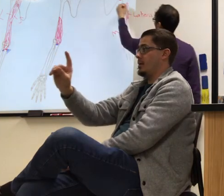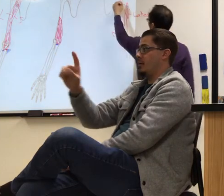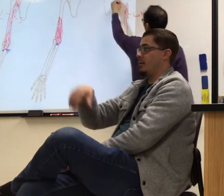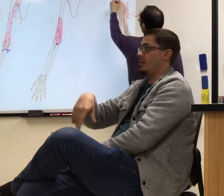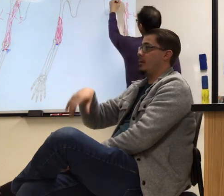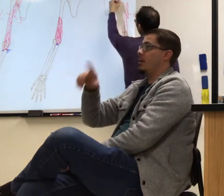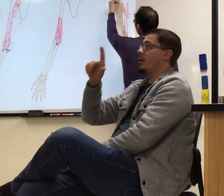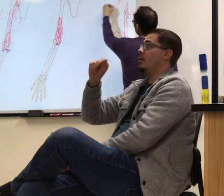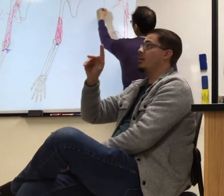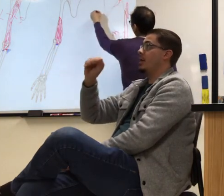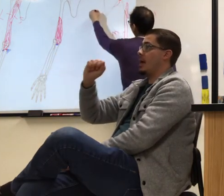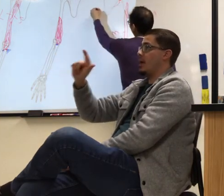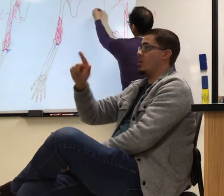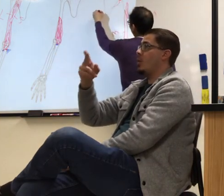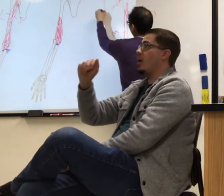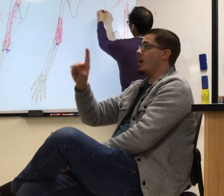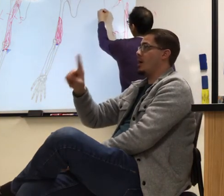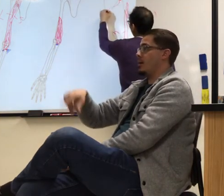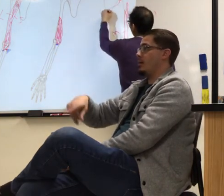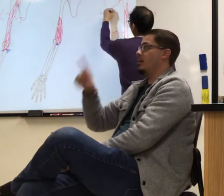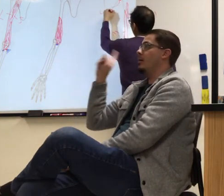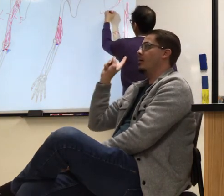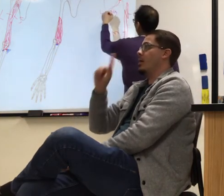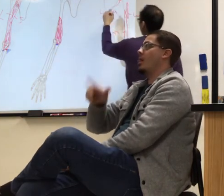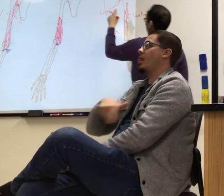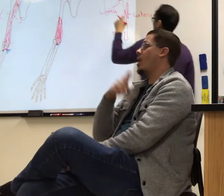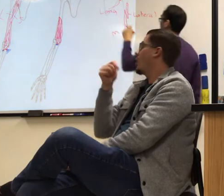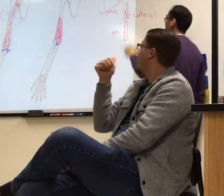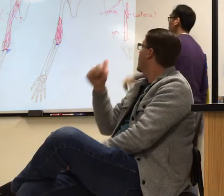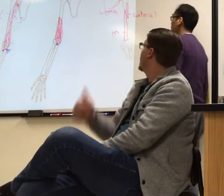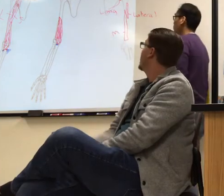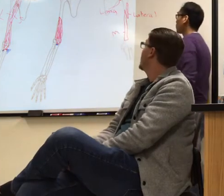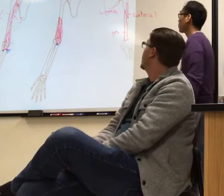lateral head, and that one is the long head.